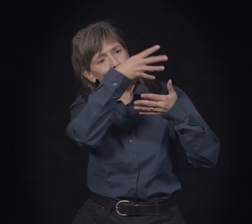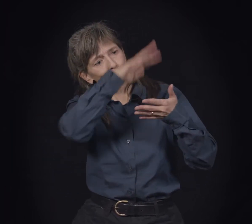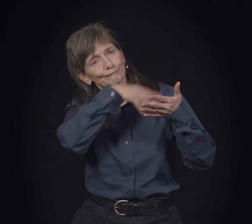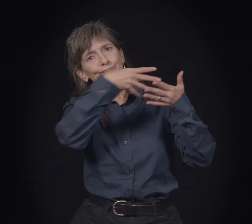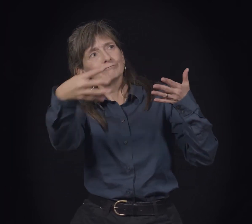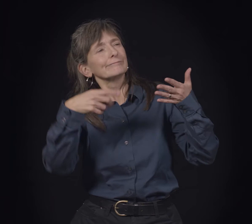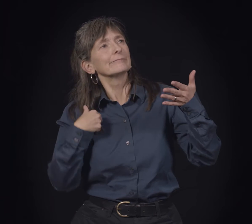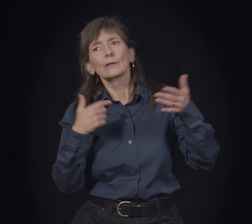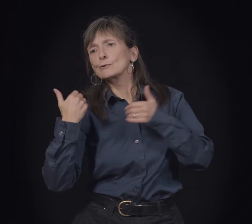responsibilities.